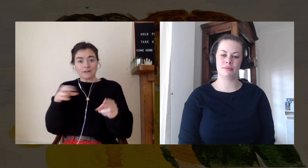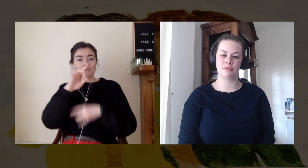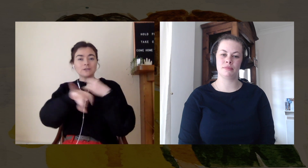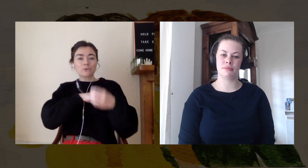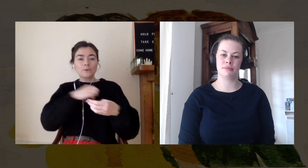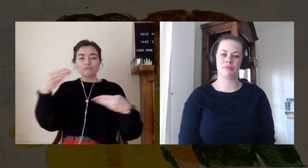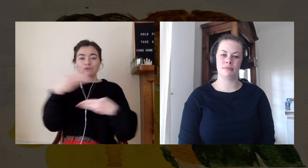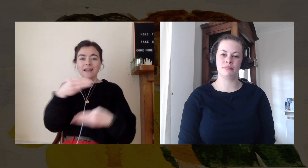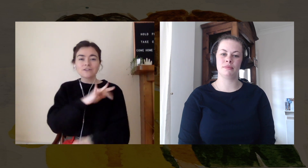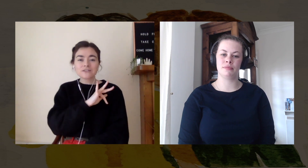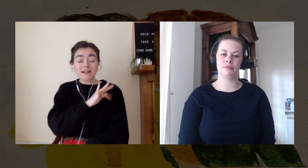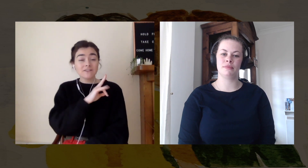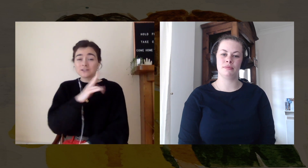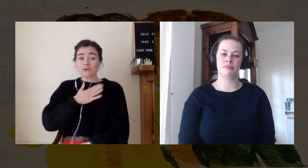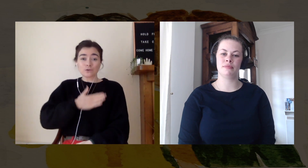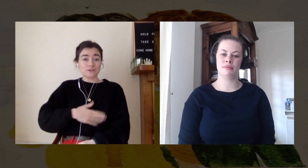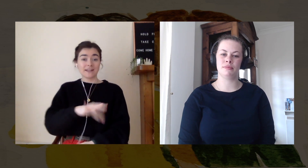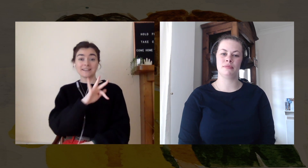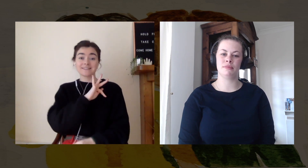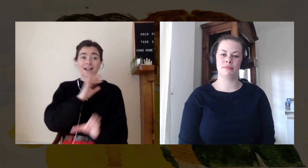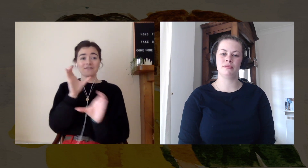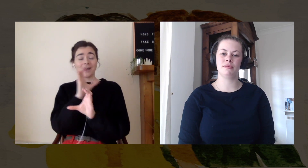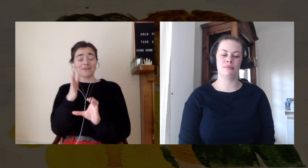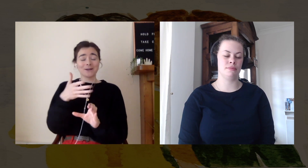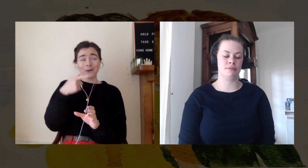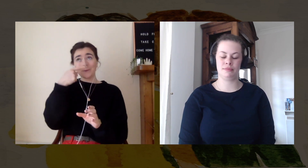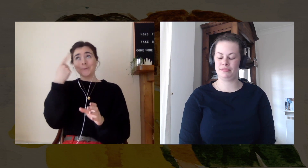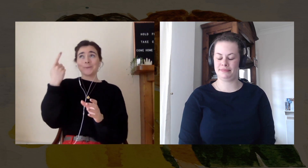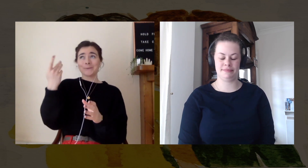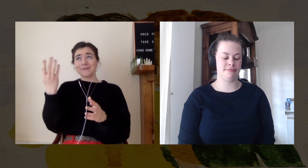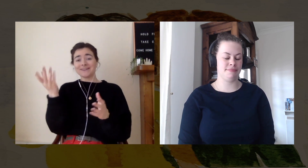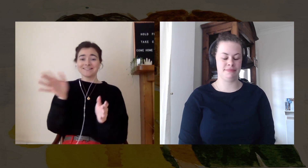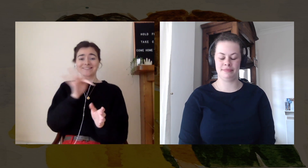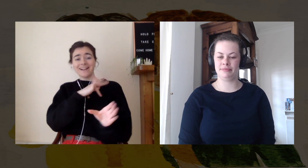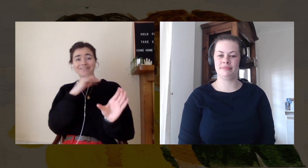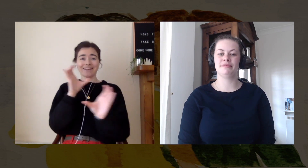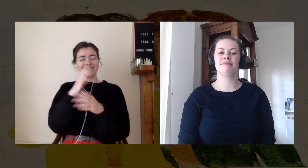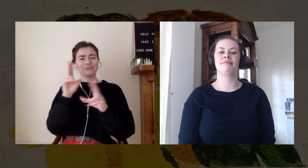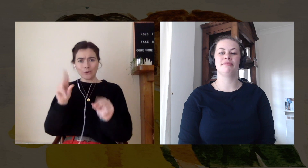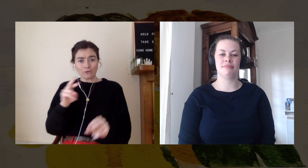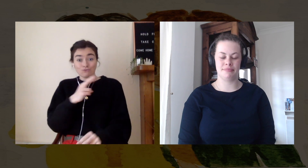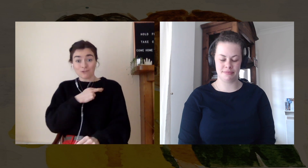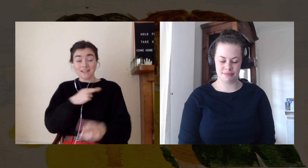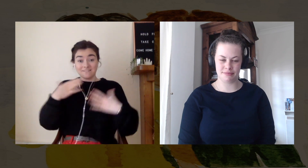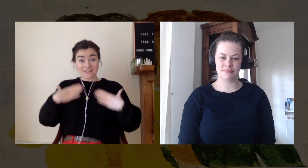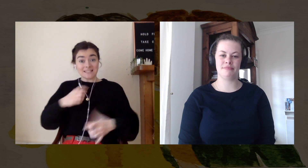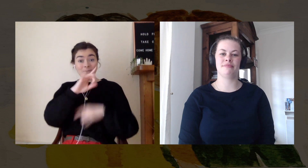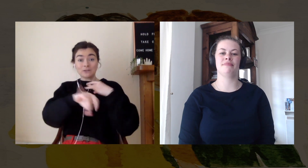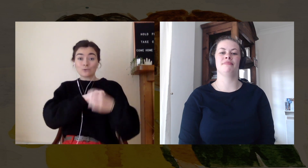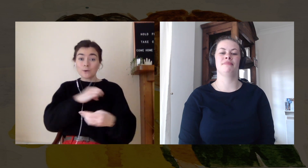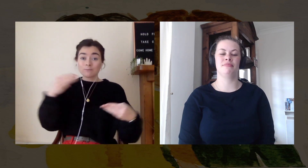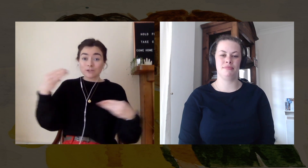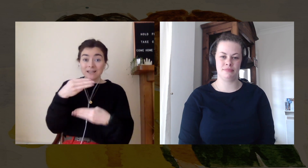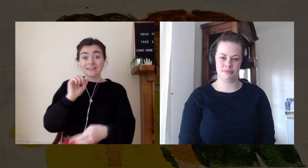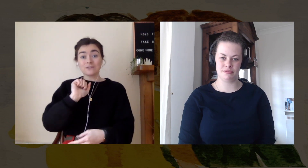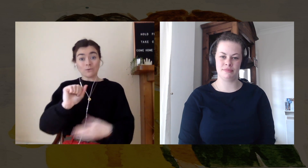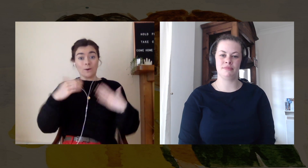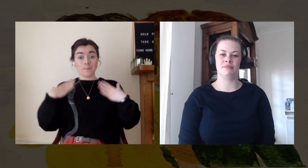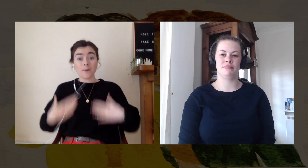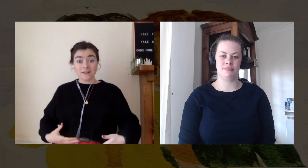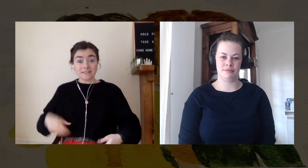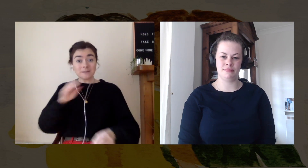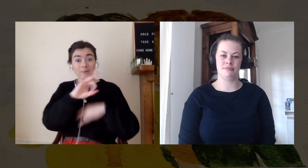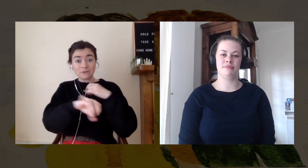self-care and like a flowery sense of the word. It is physically making sure you are protecting your body from the stress and the batter